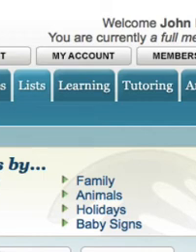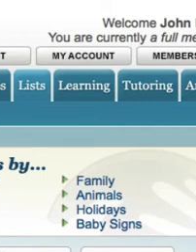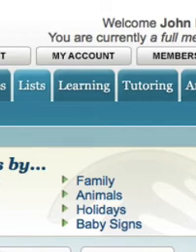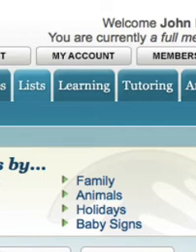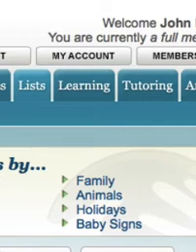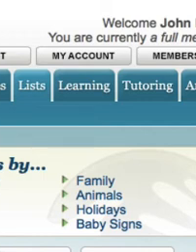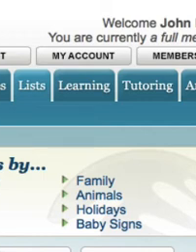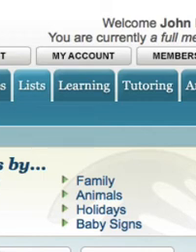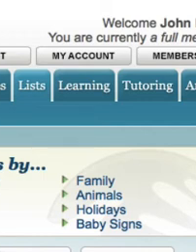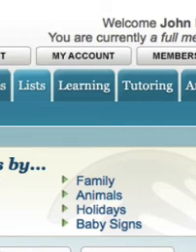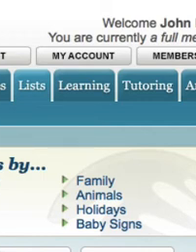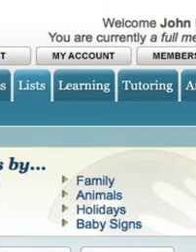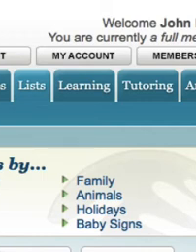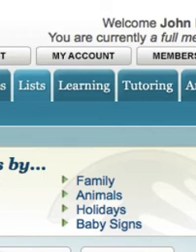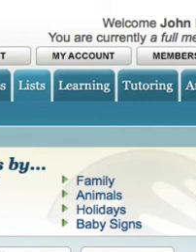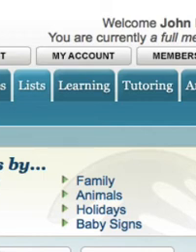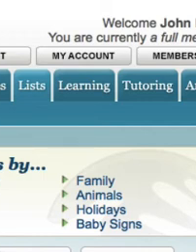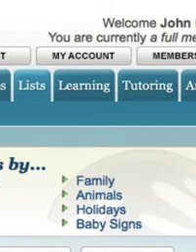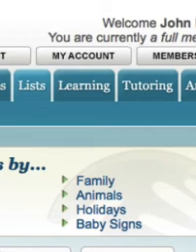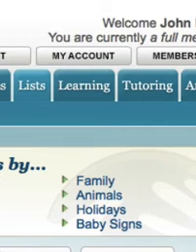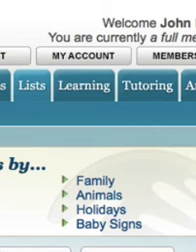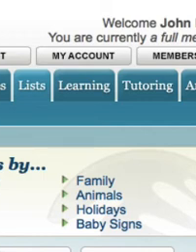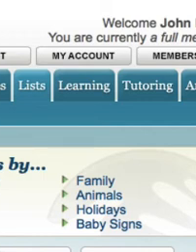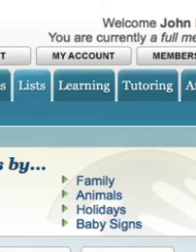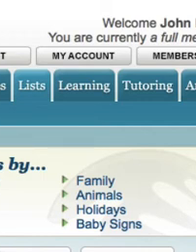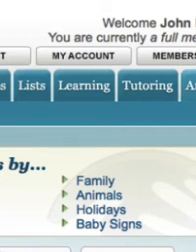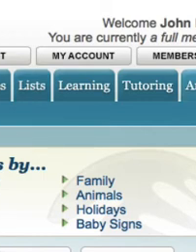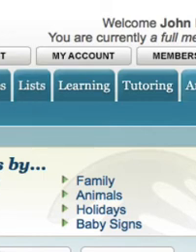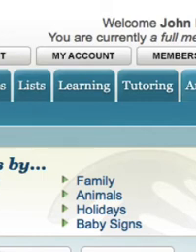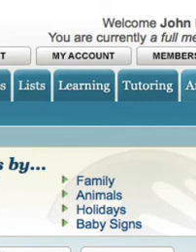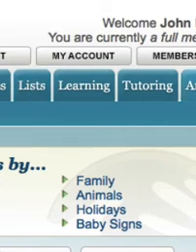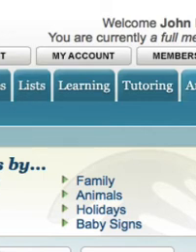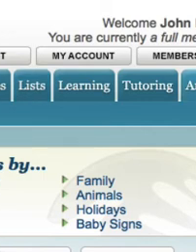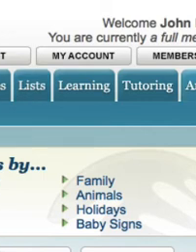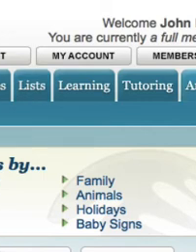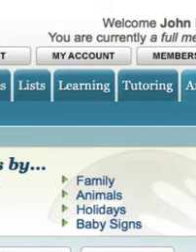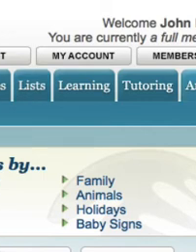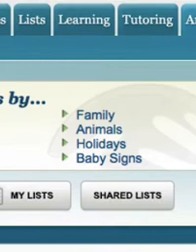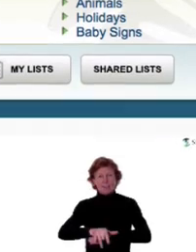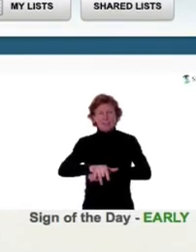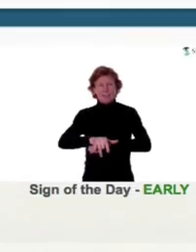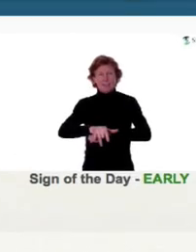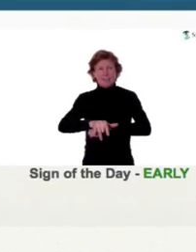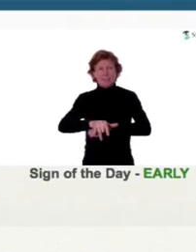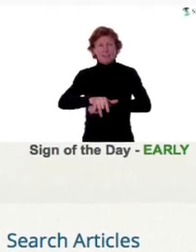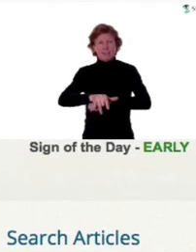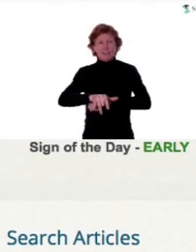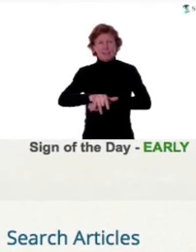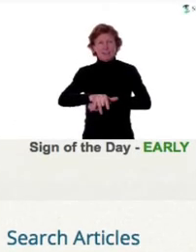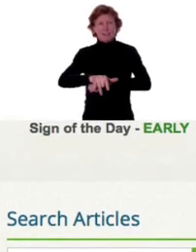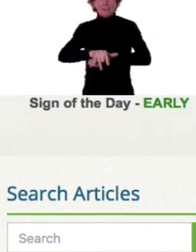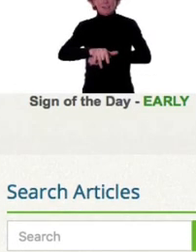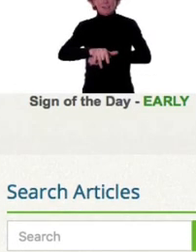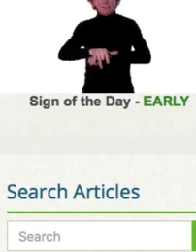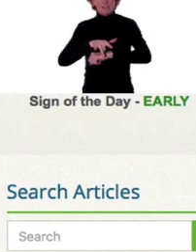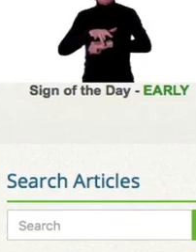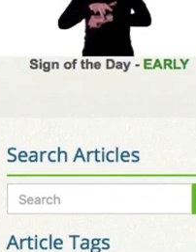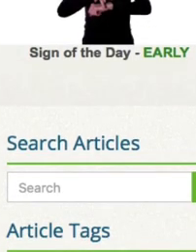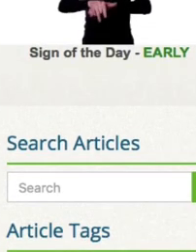right. The last thing I want to talk about before we end this video is the